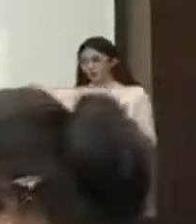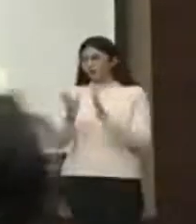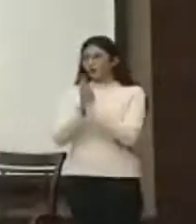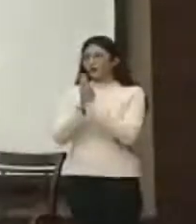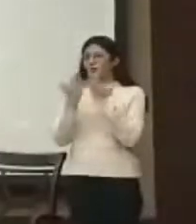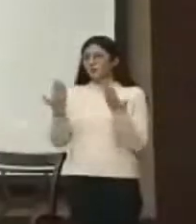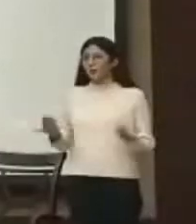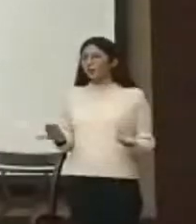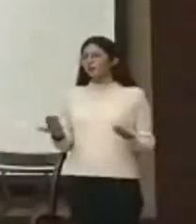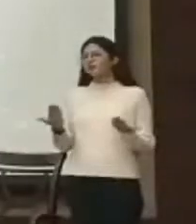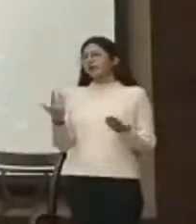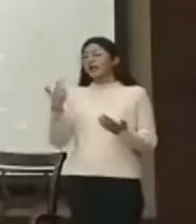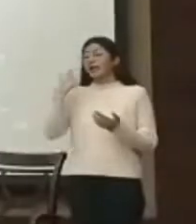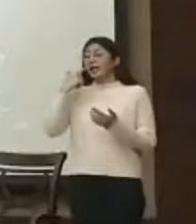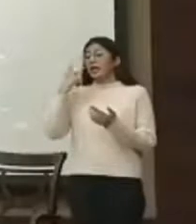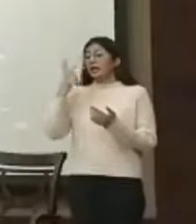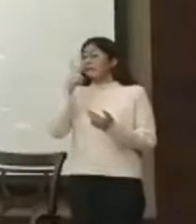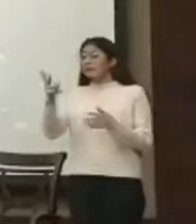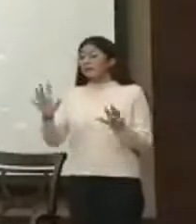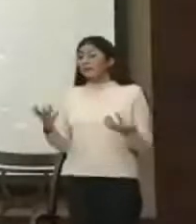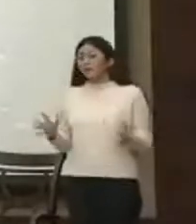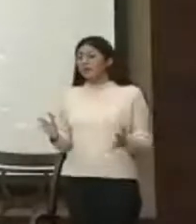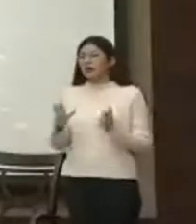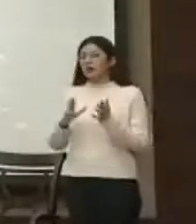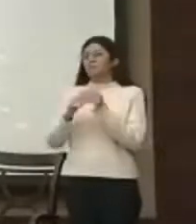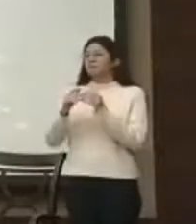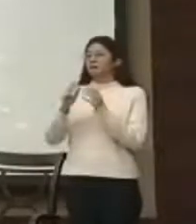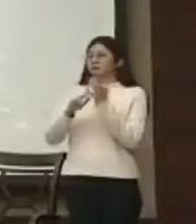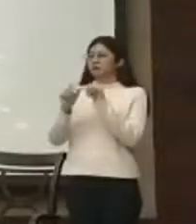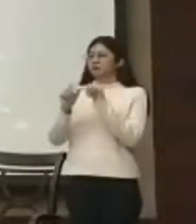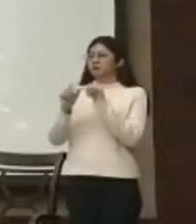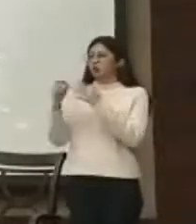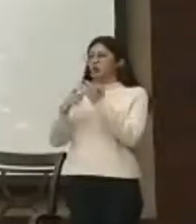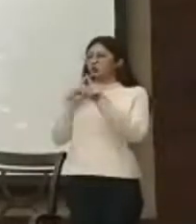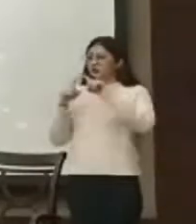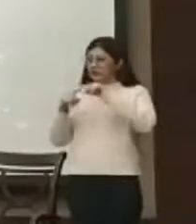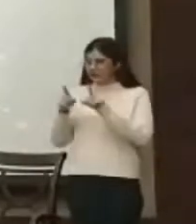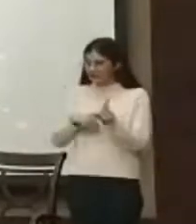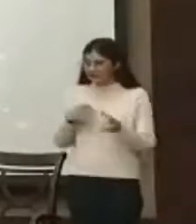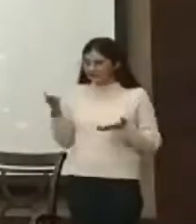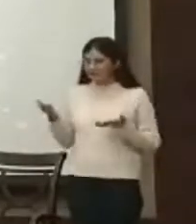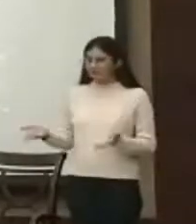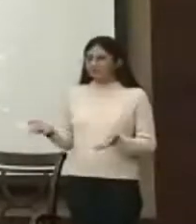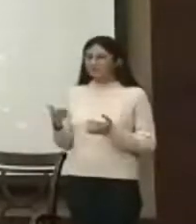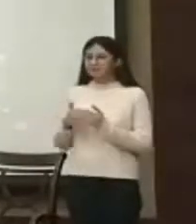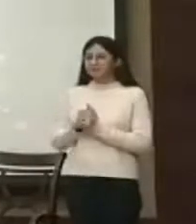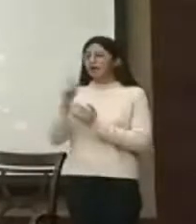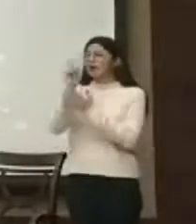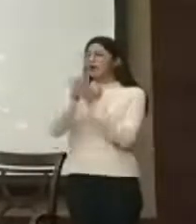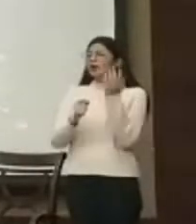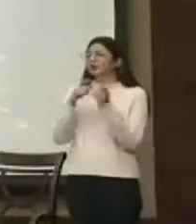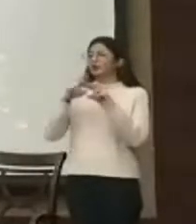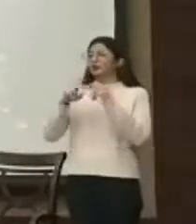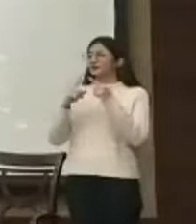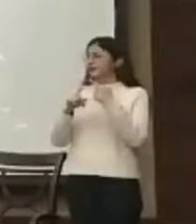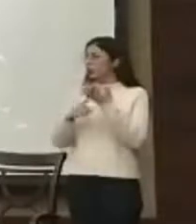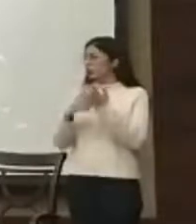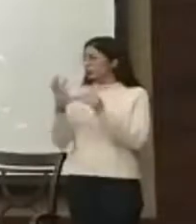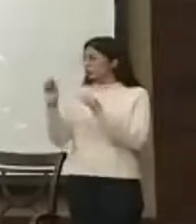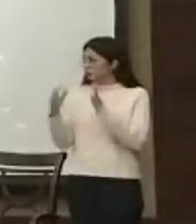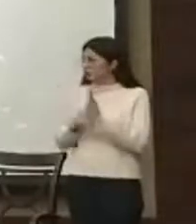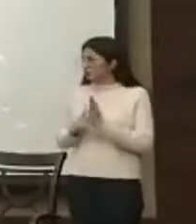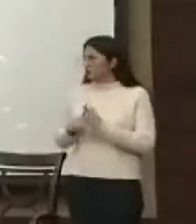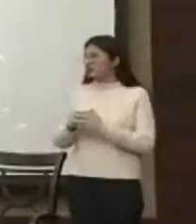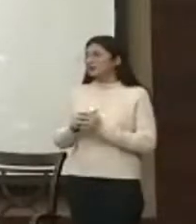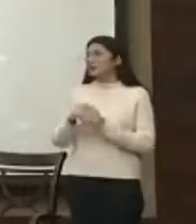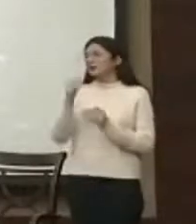Invisible Majority, authored by Mr. V.R. Feroz. And I'd like to request Mr. Som Mittal,